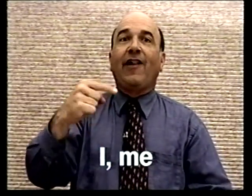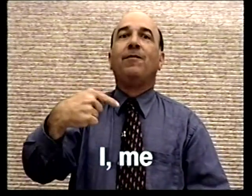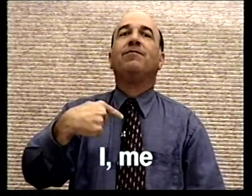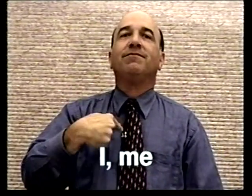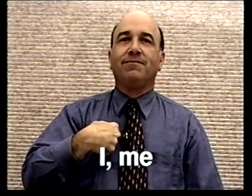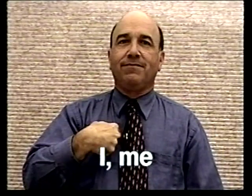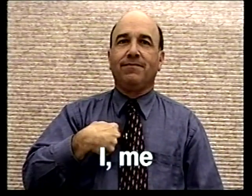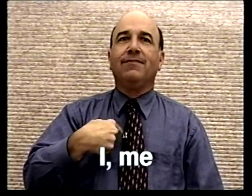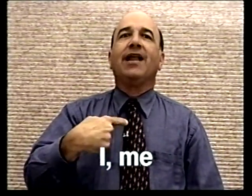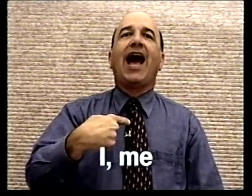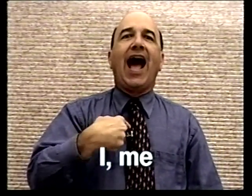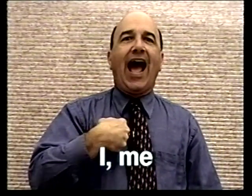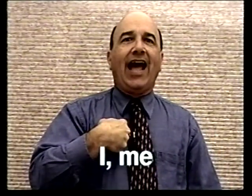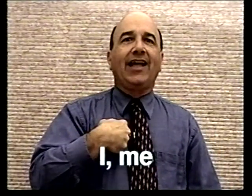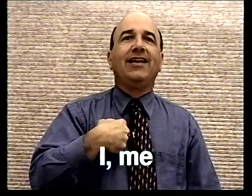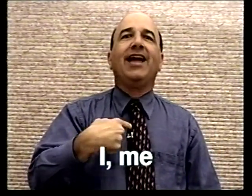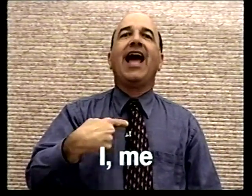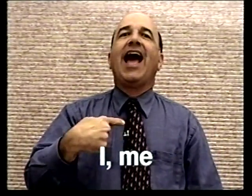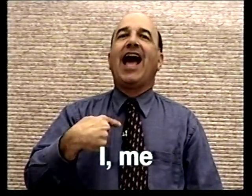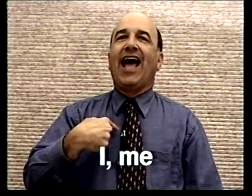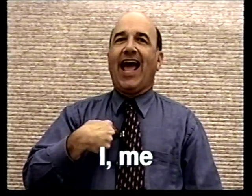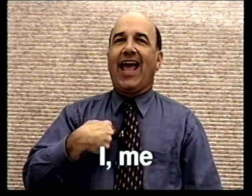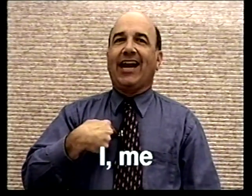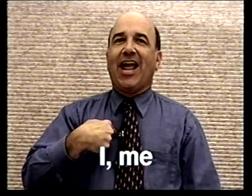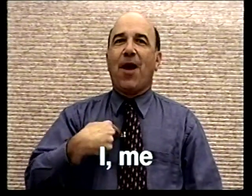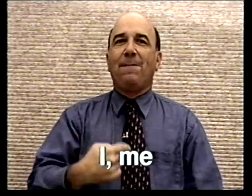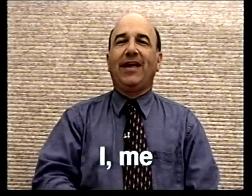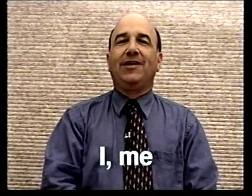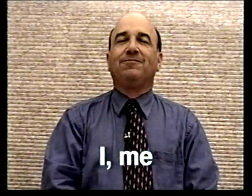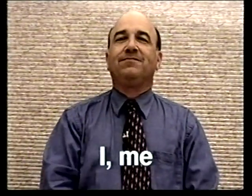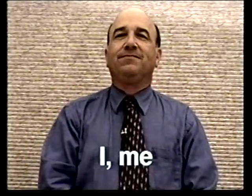ASL, I and me.